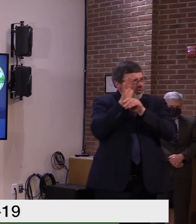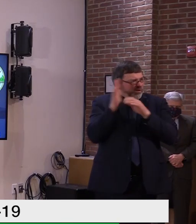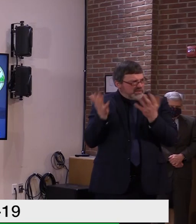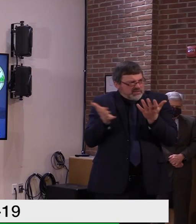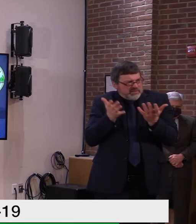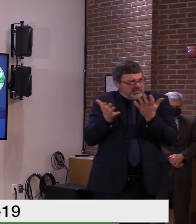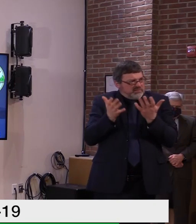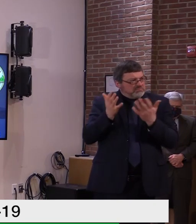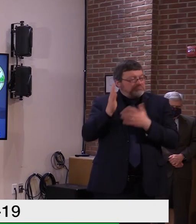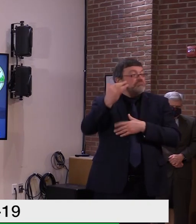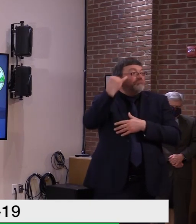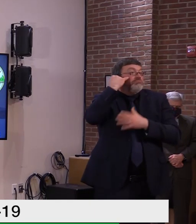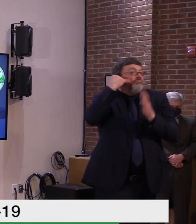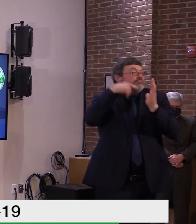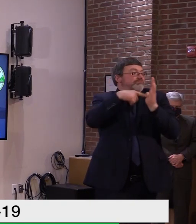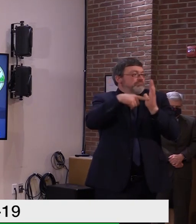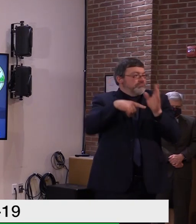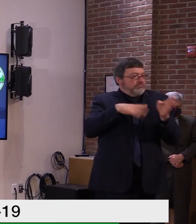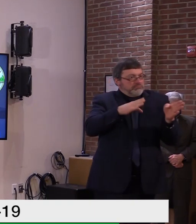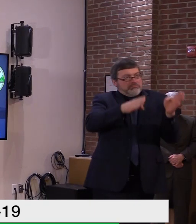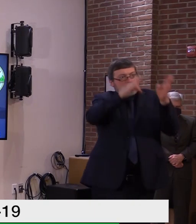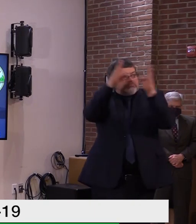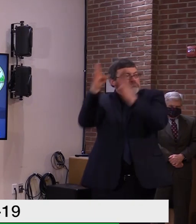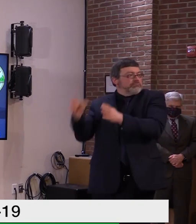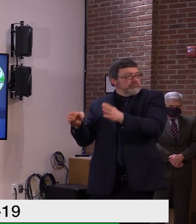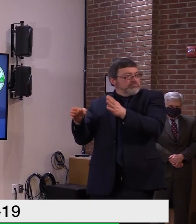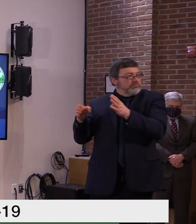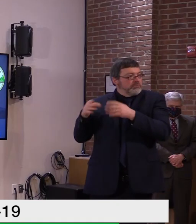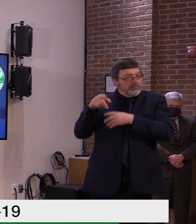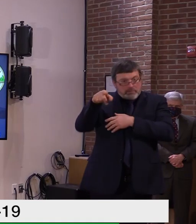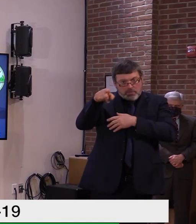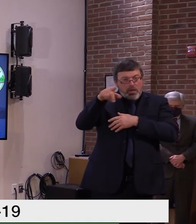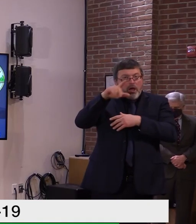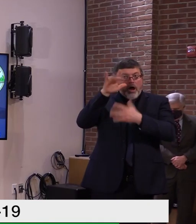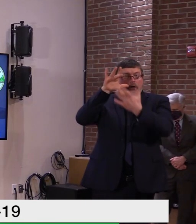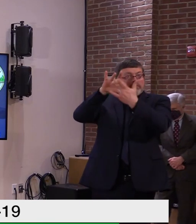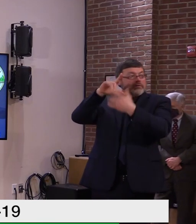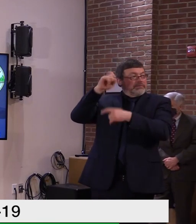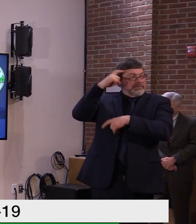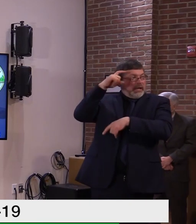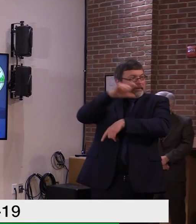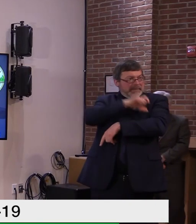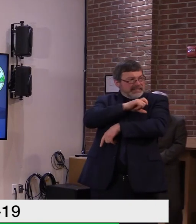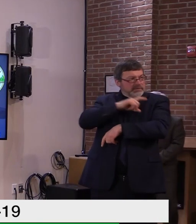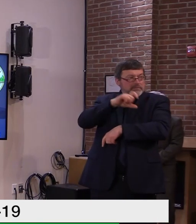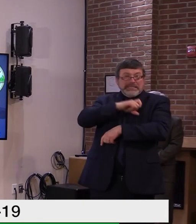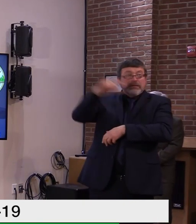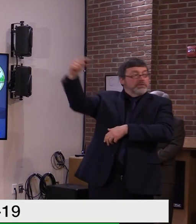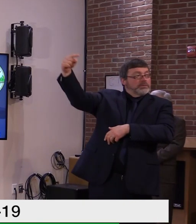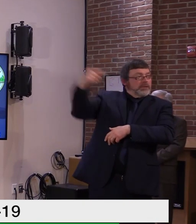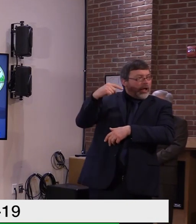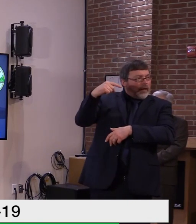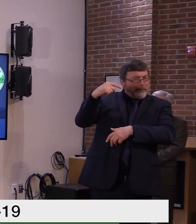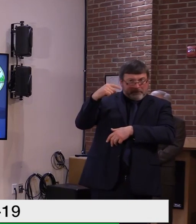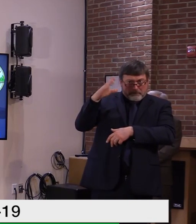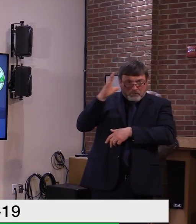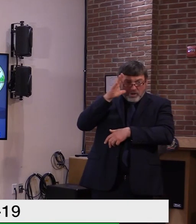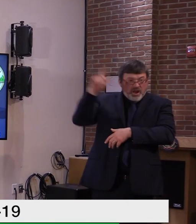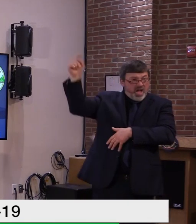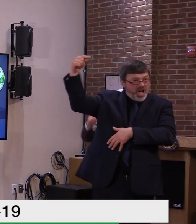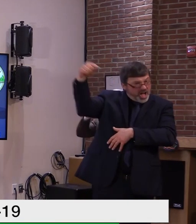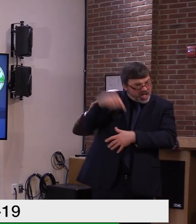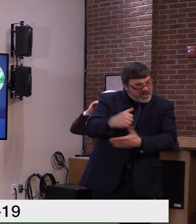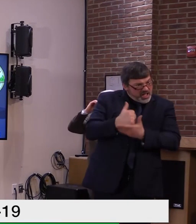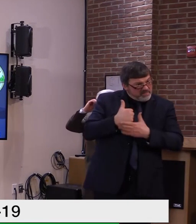to all employees, including work from home office workers. And the reader is wondering, how do they get to move